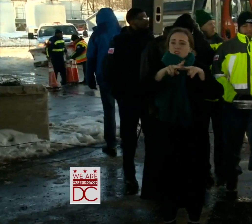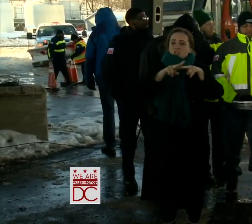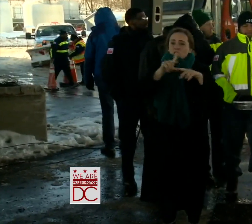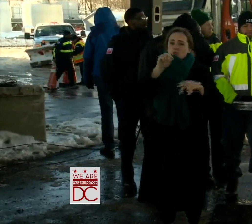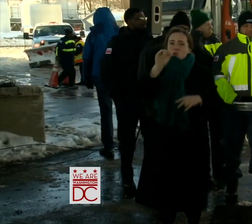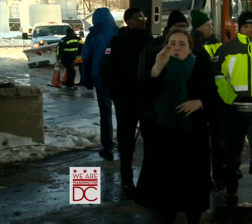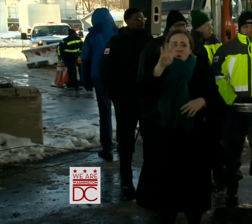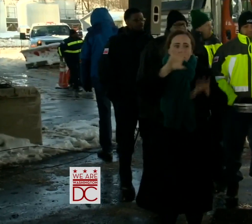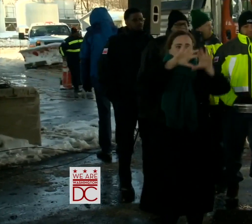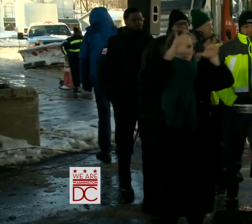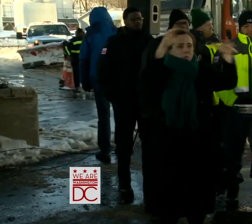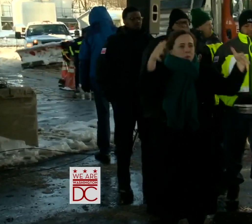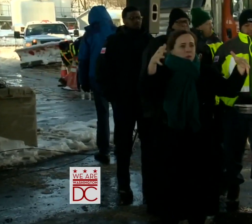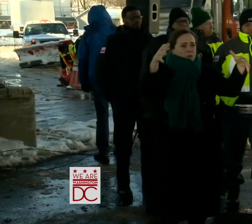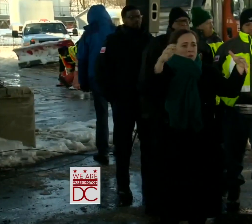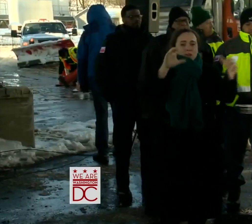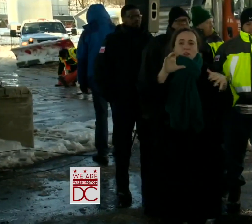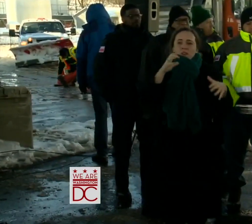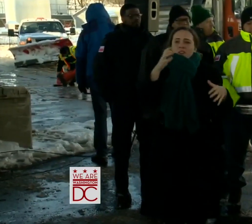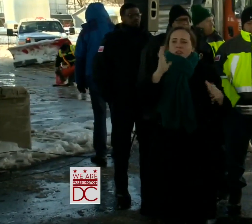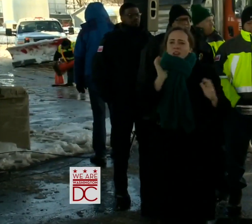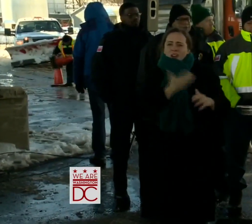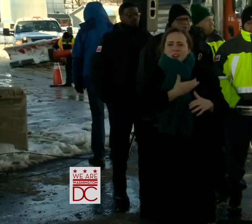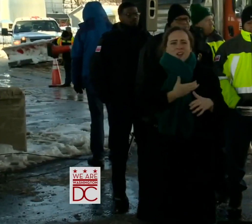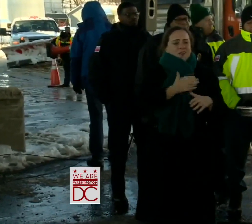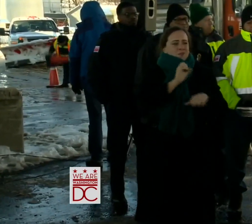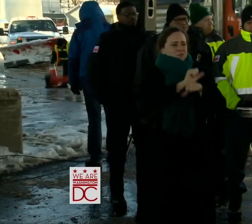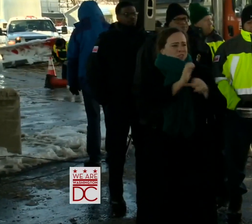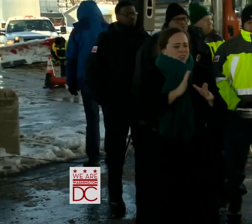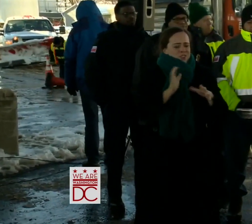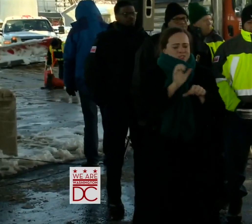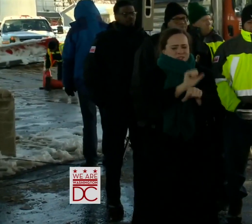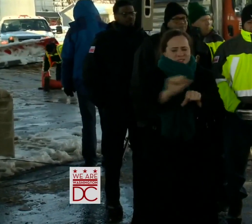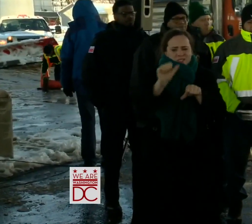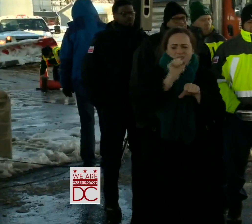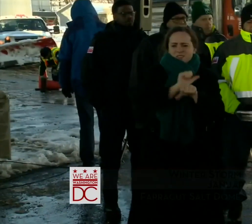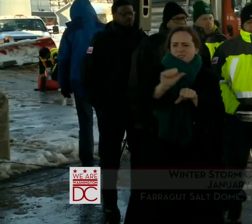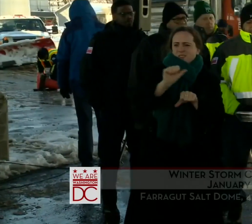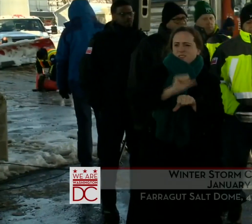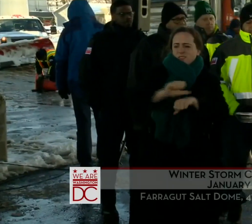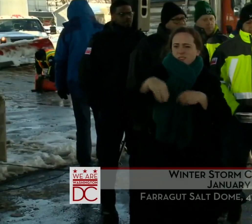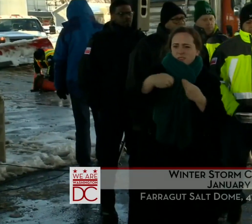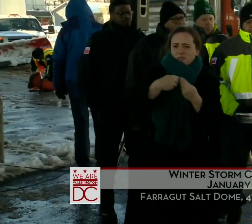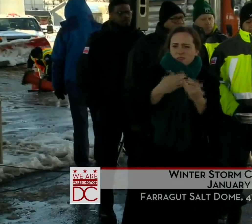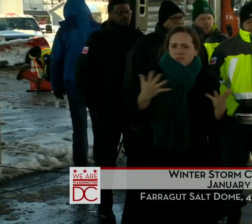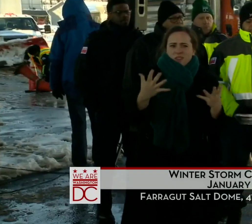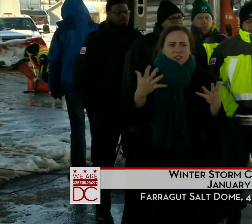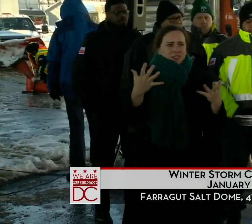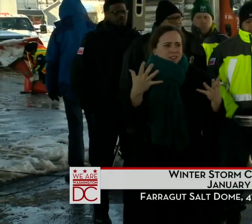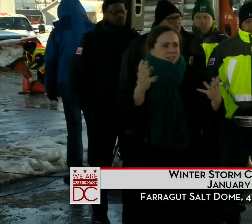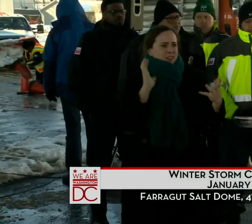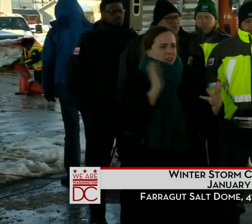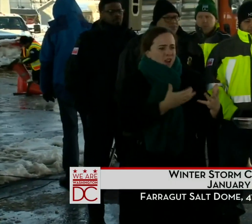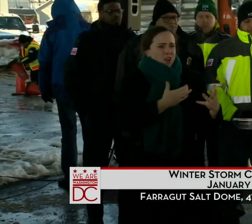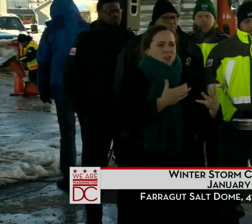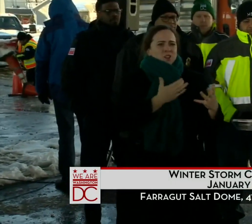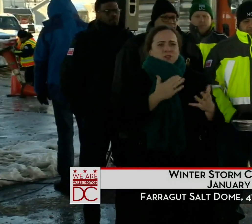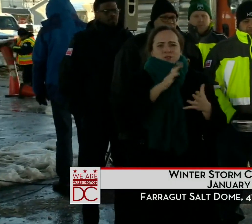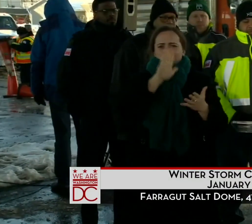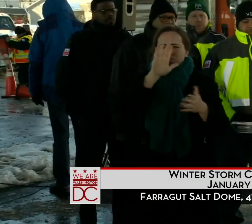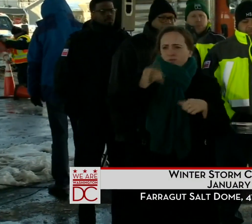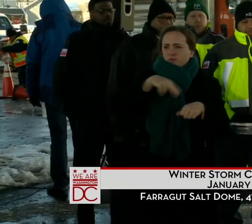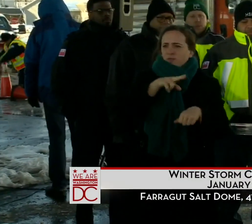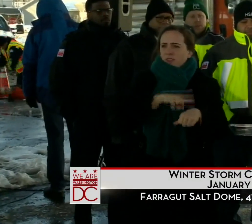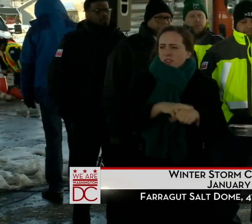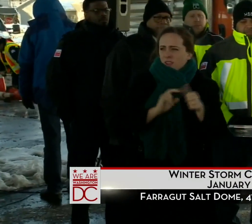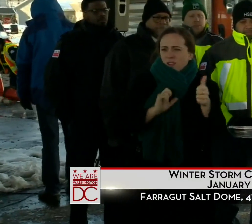domes where our crews are hard at work to provide the latest in our regular updates on